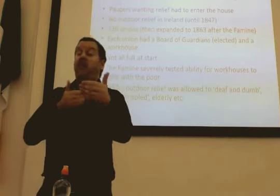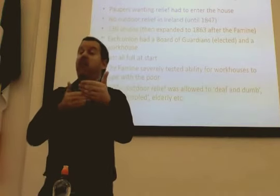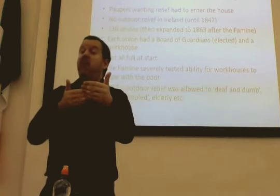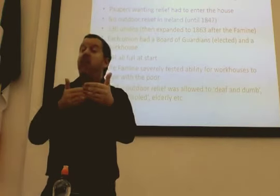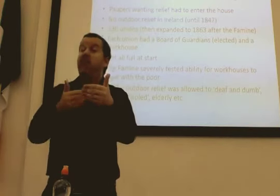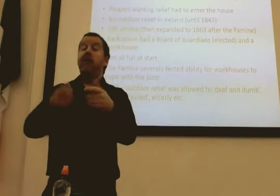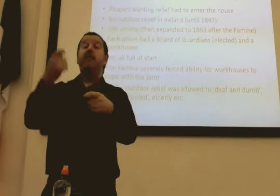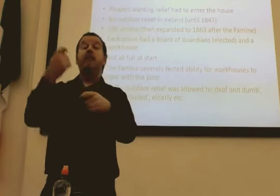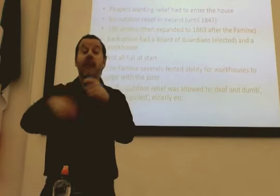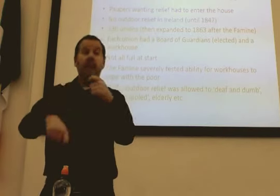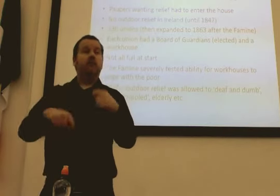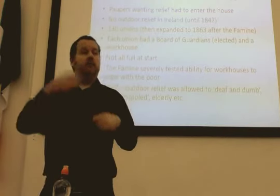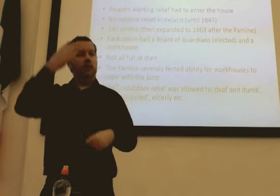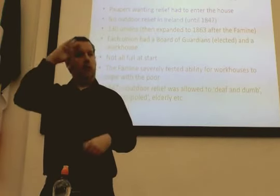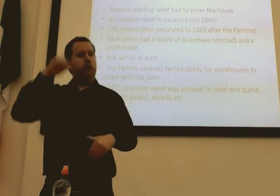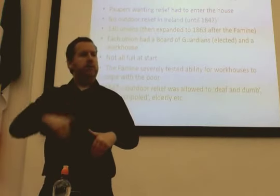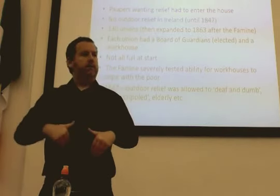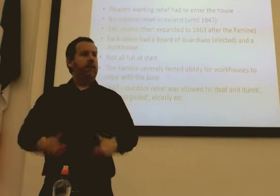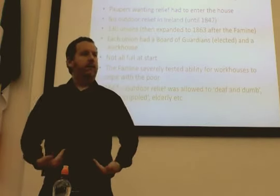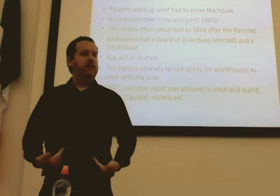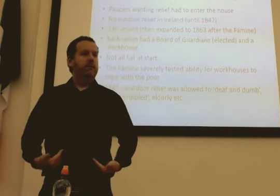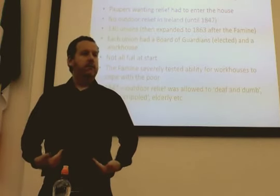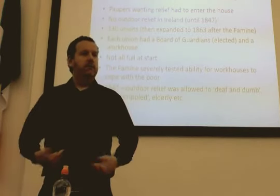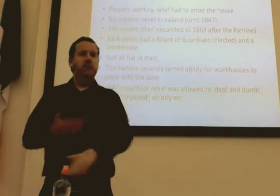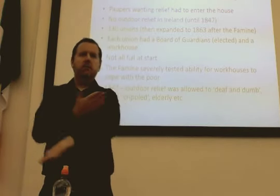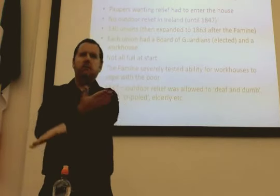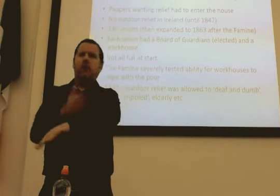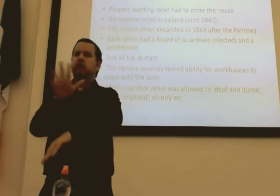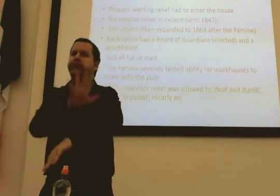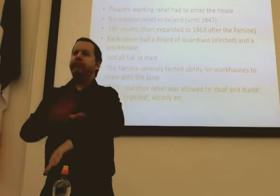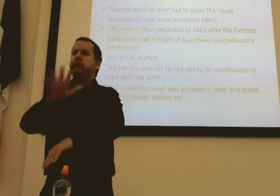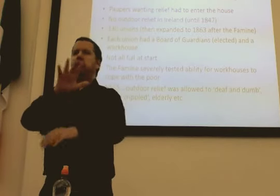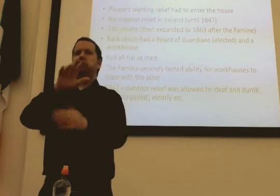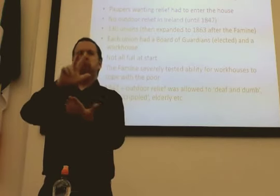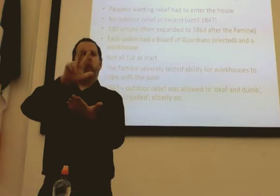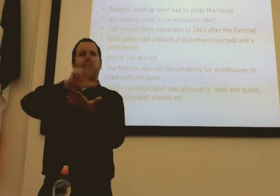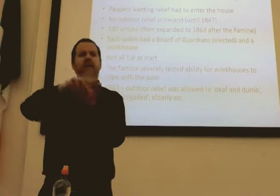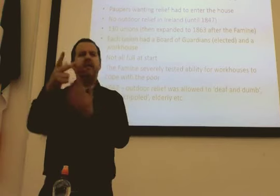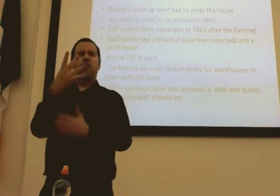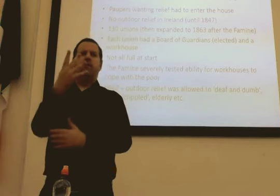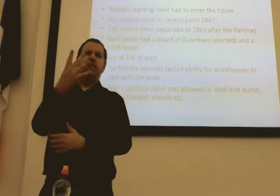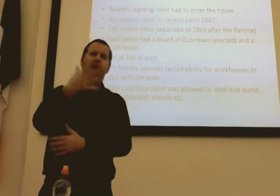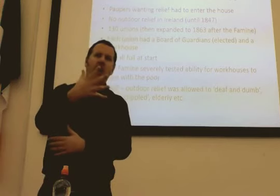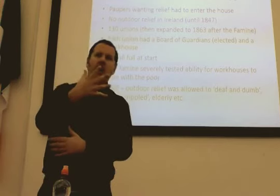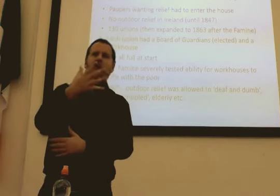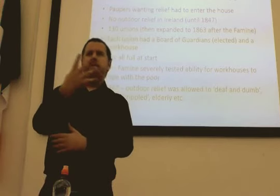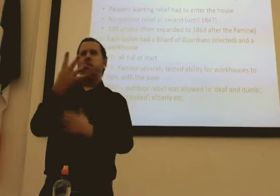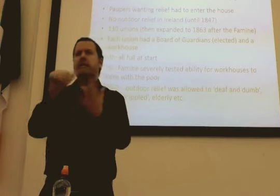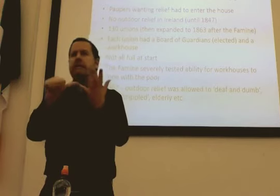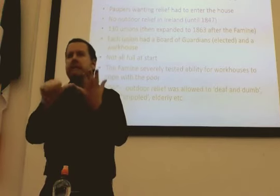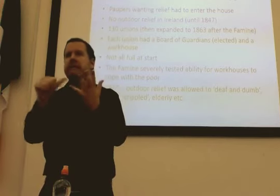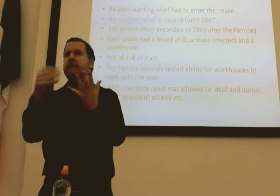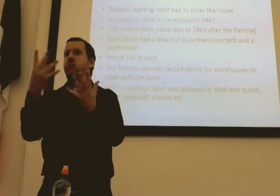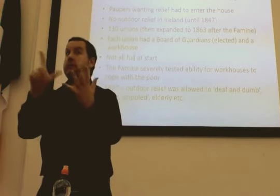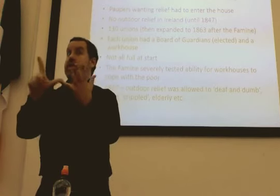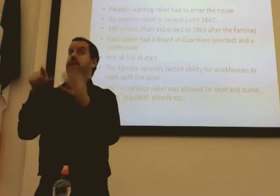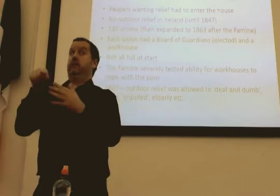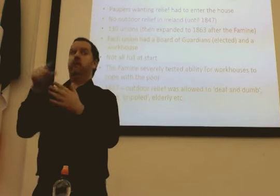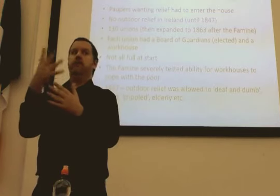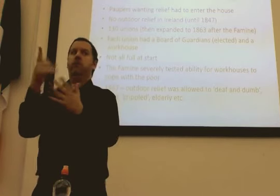actually attending these and living in these workhouses. And then, of course, we had the Irish famine, which started in 1845.